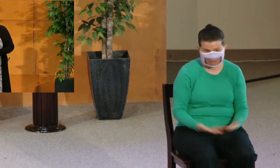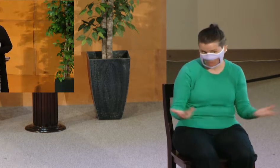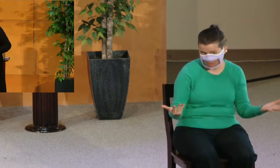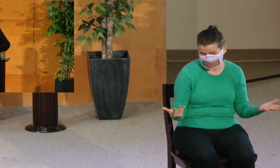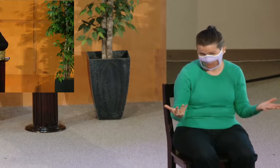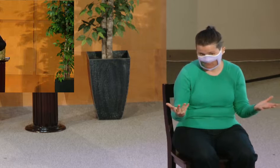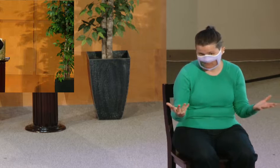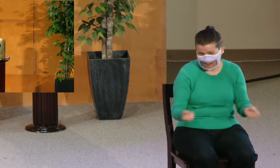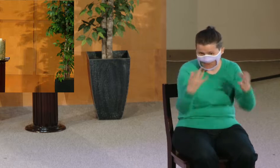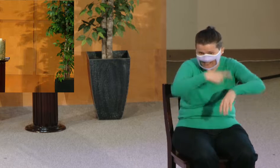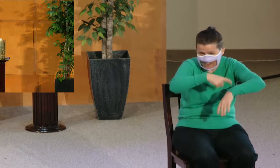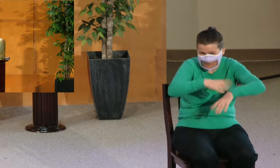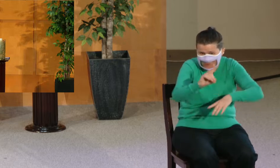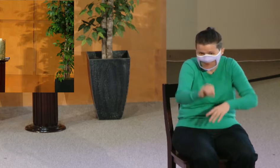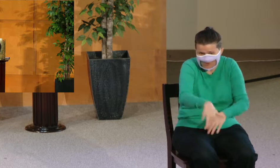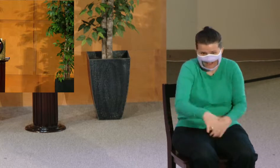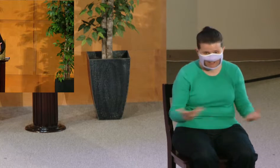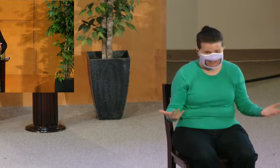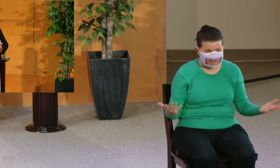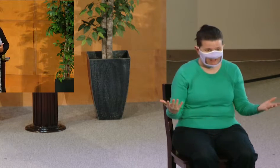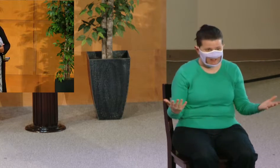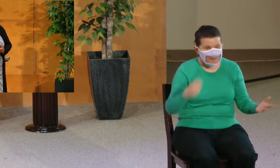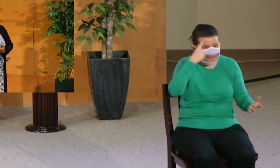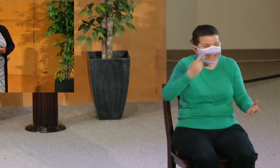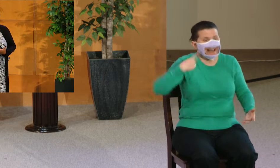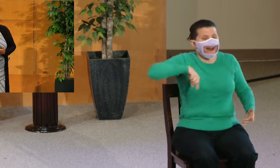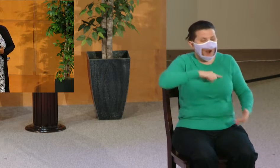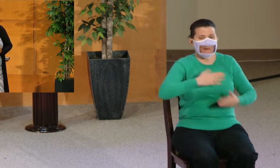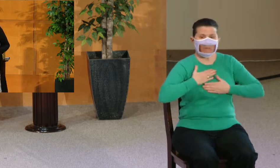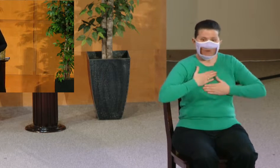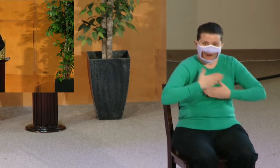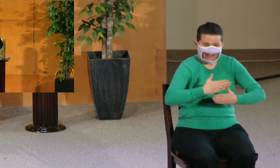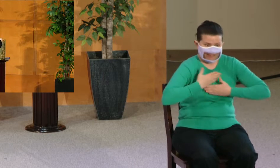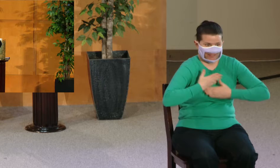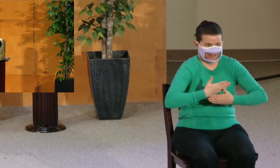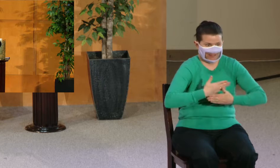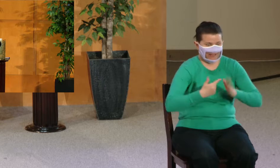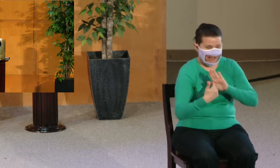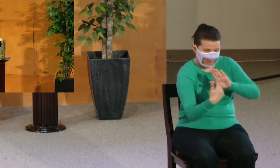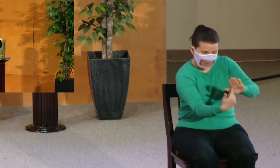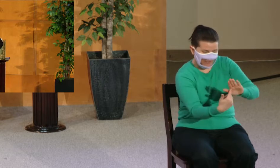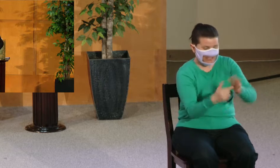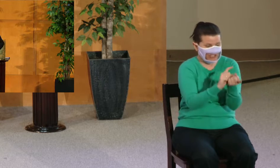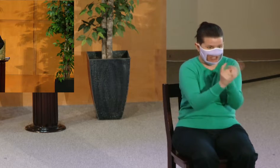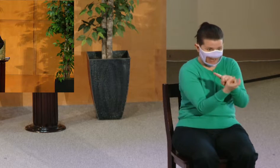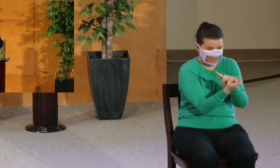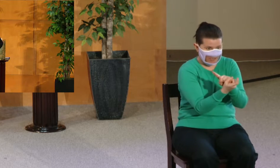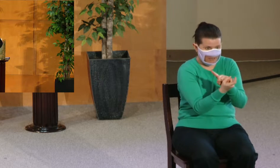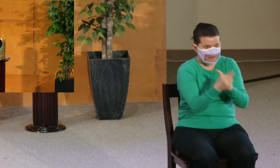Even our very breath is change. Every time that we exhale, we are releasing